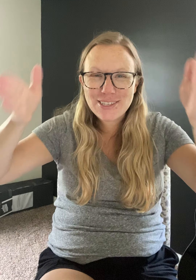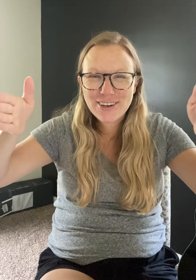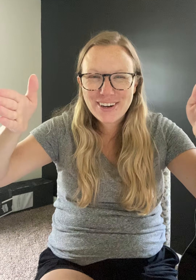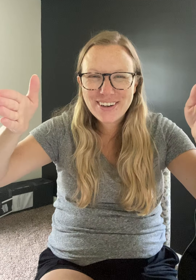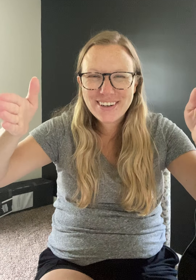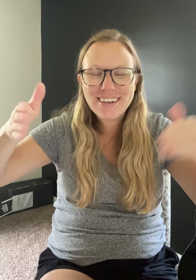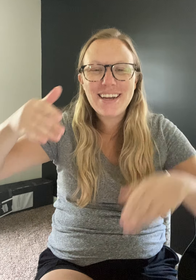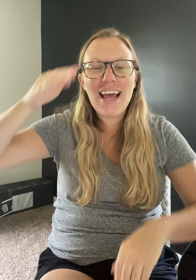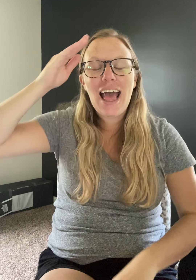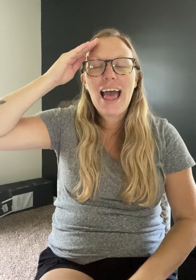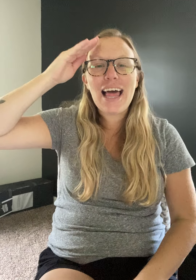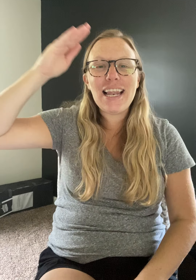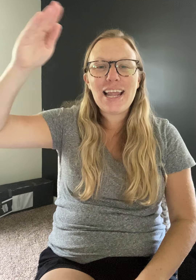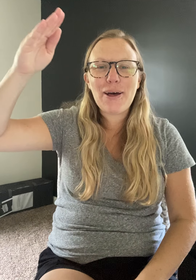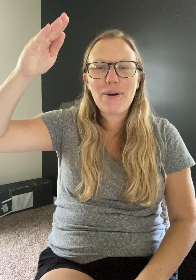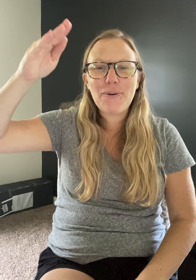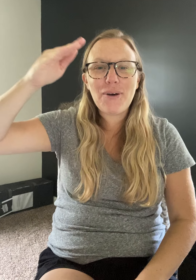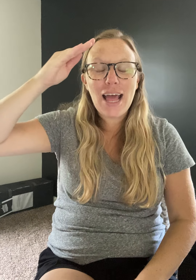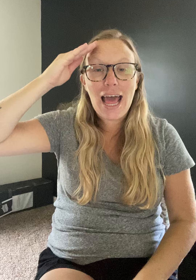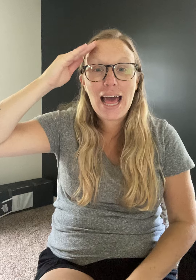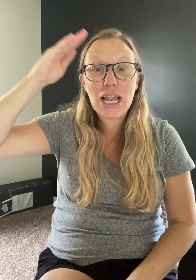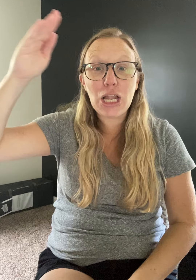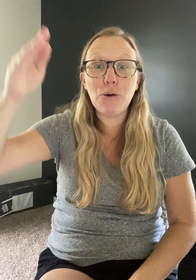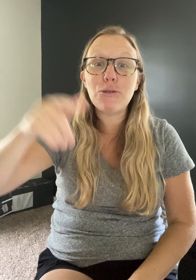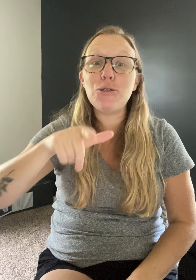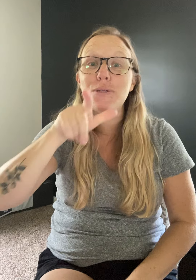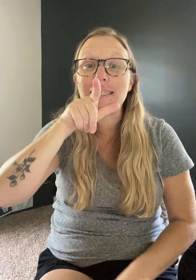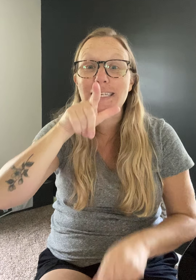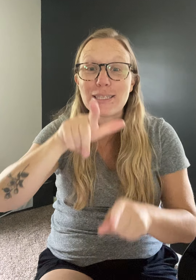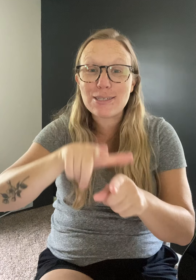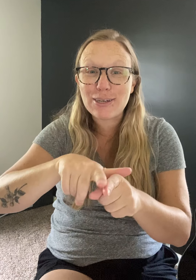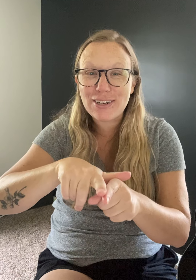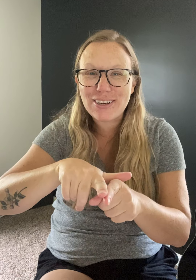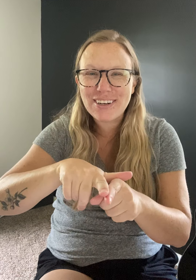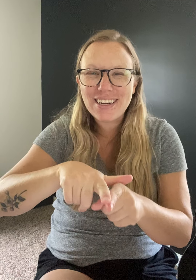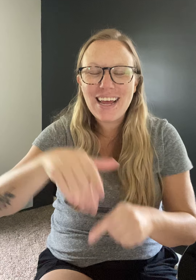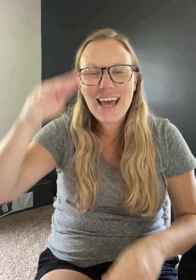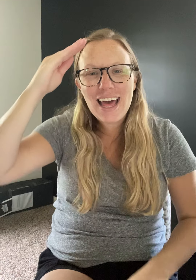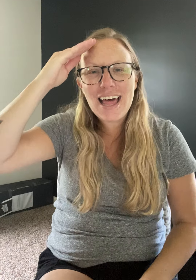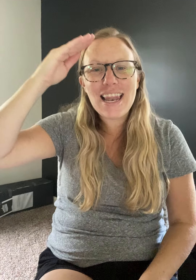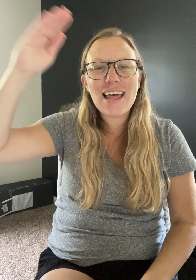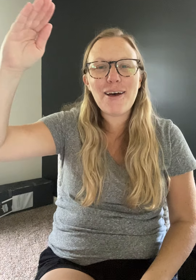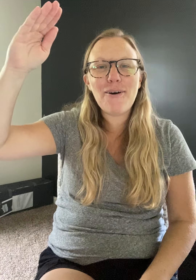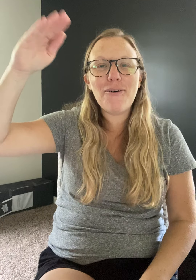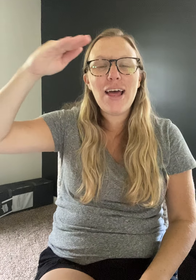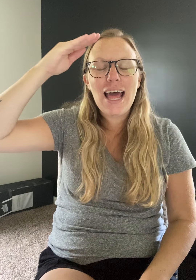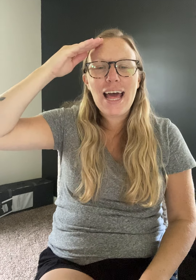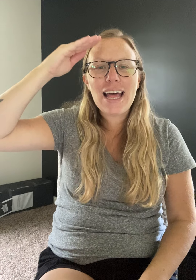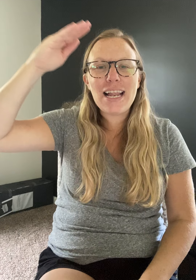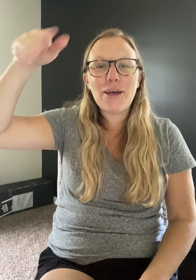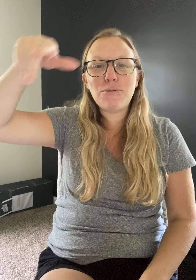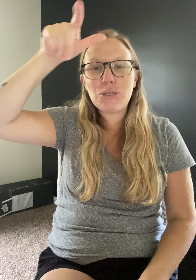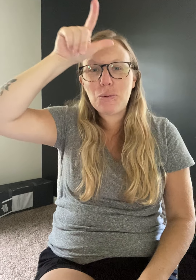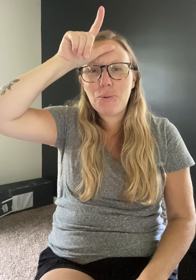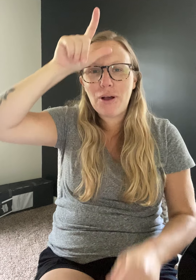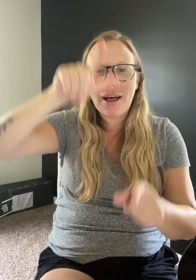teacher. Hello, hello to sister. Hello, hello to